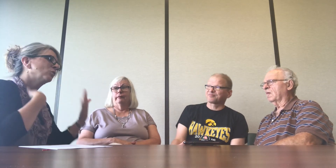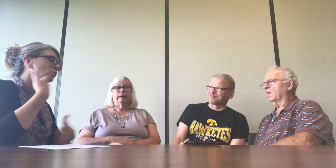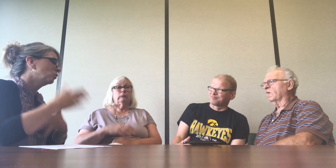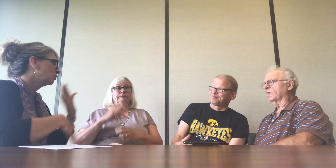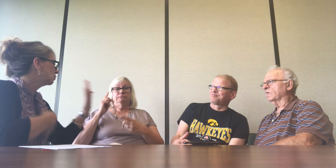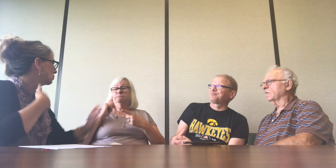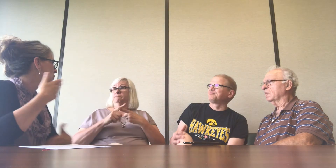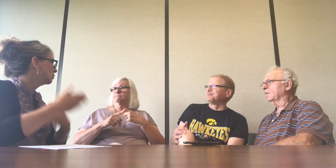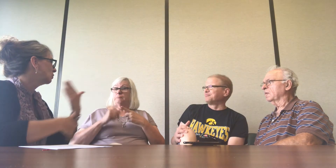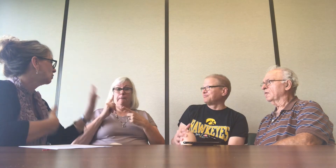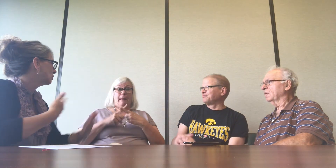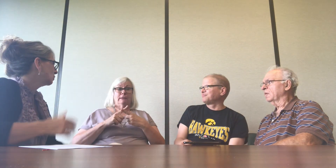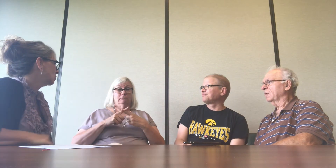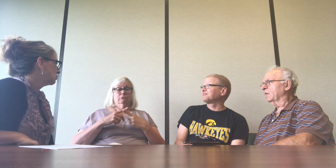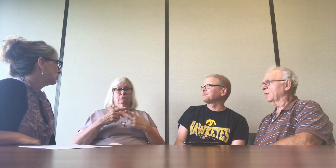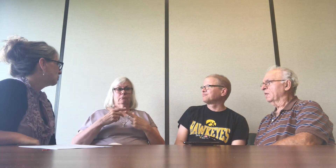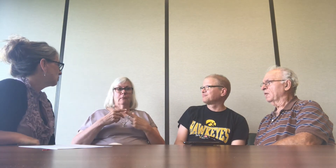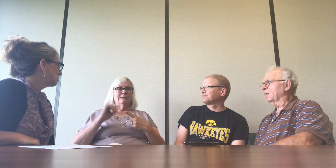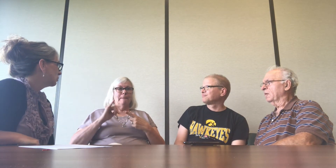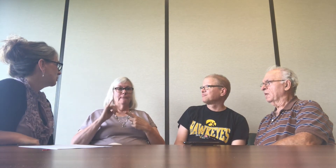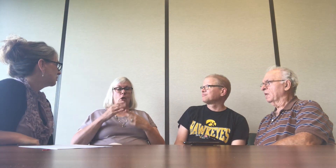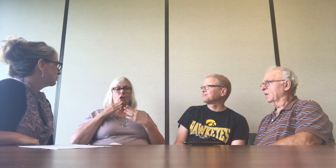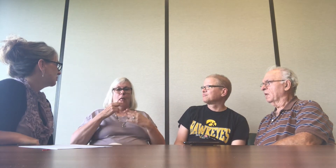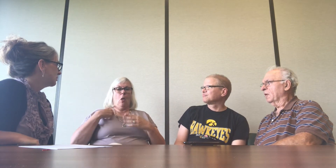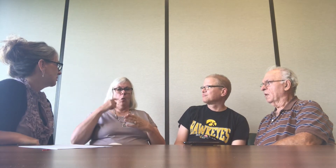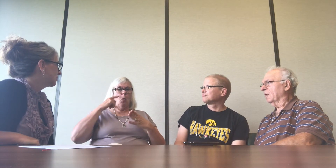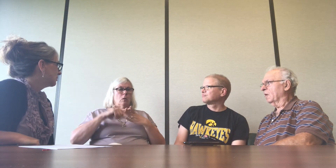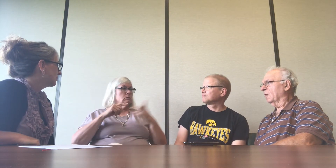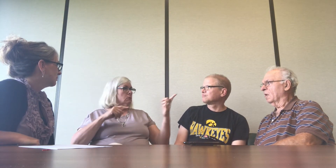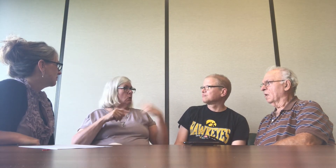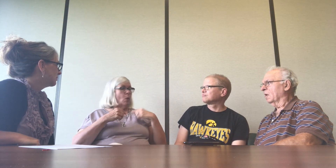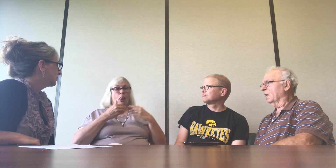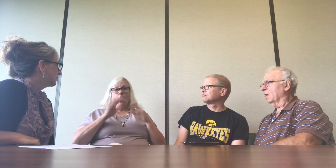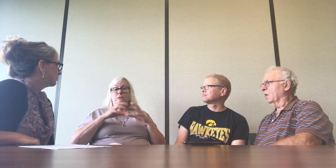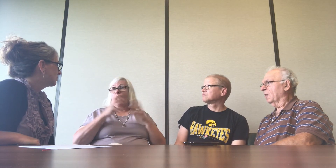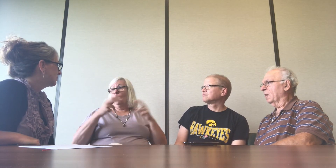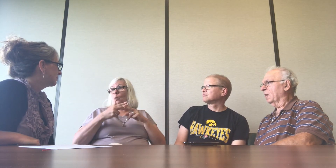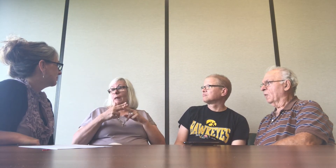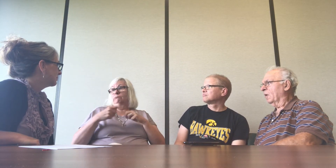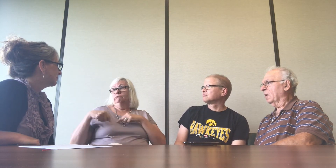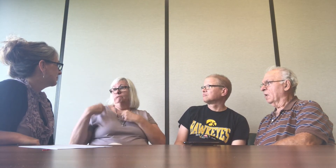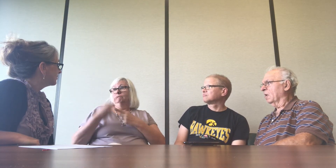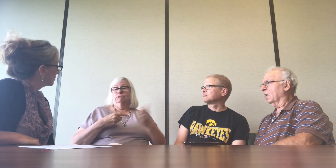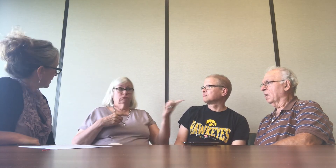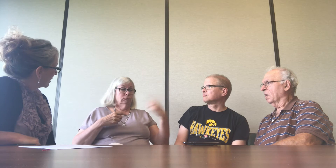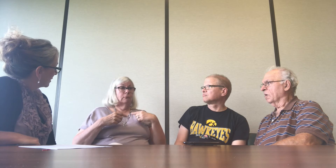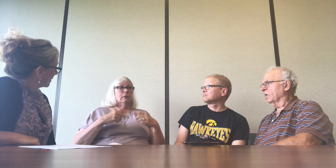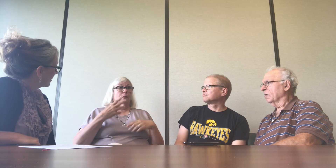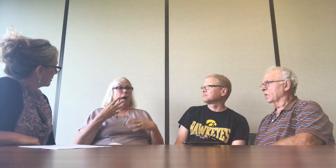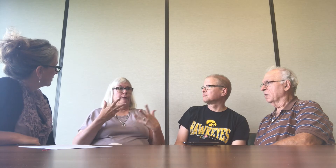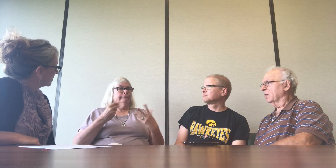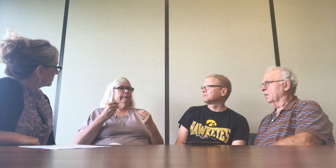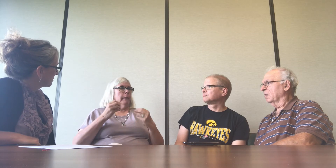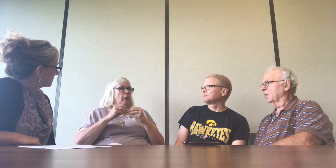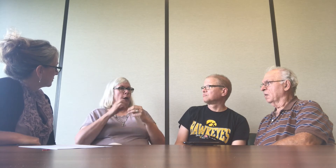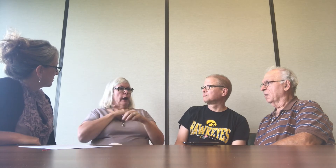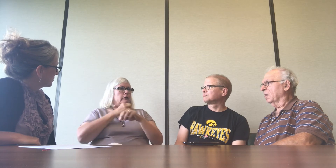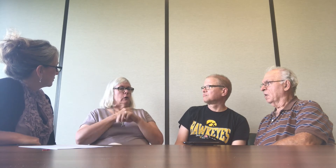day, it's not going to help. You have to keep moving. Surely, I've noticed that Chris and I have lost a lot of